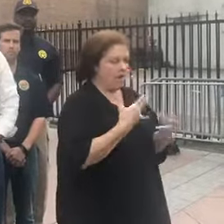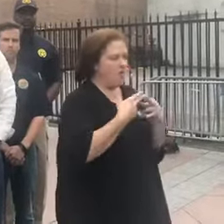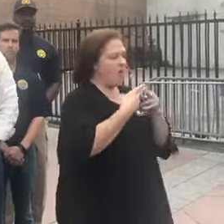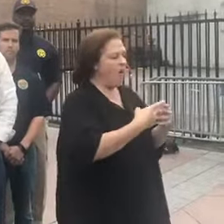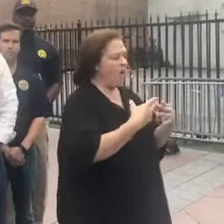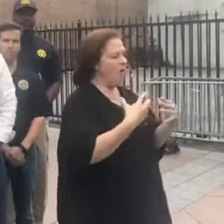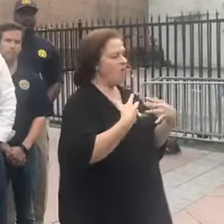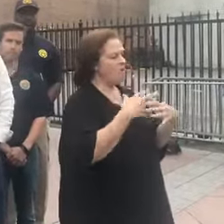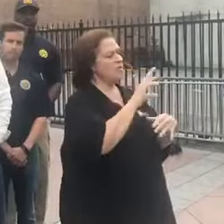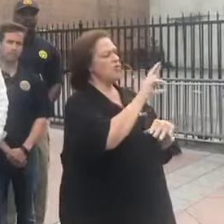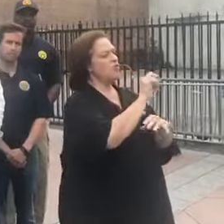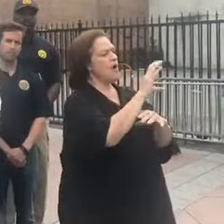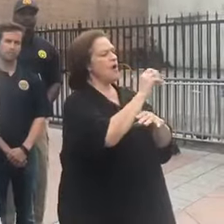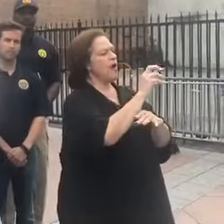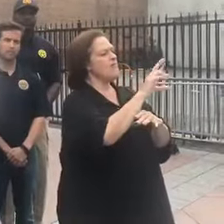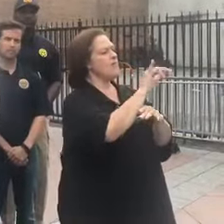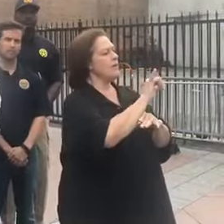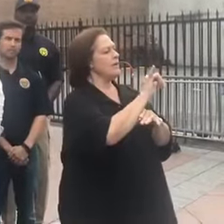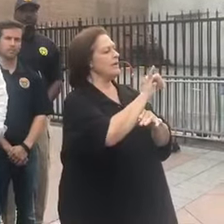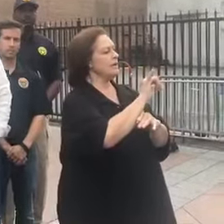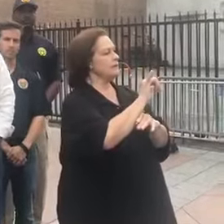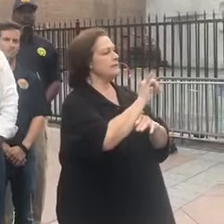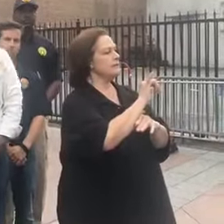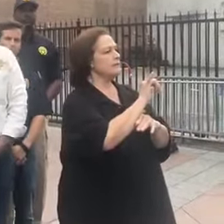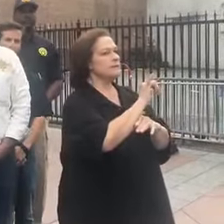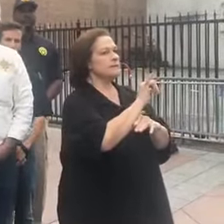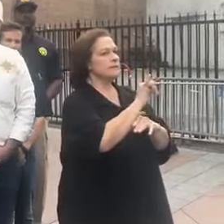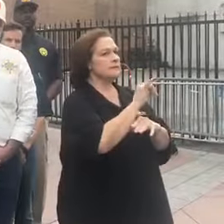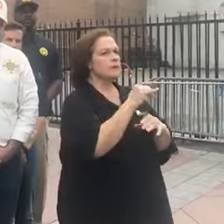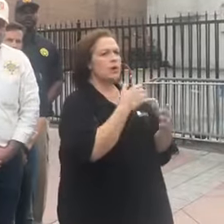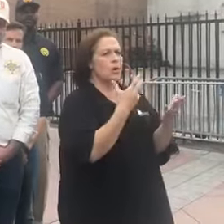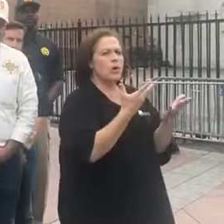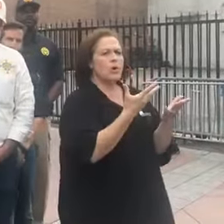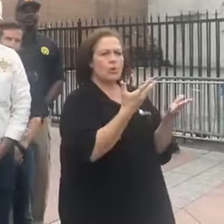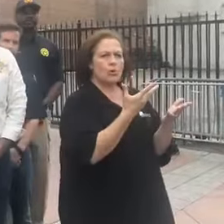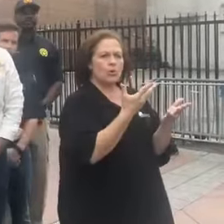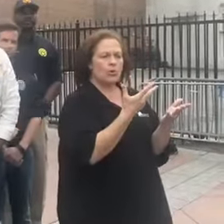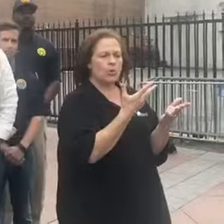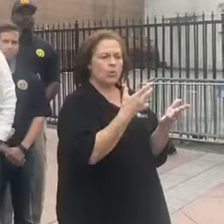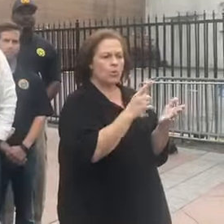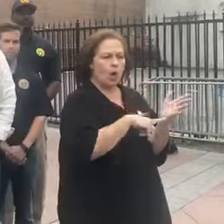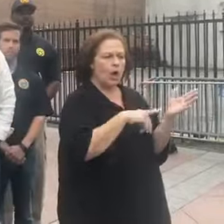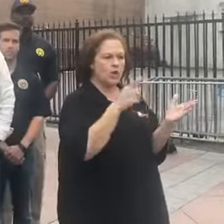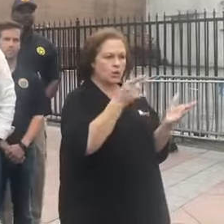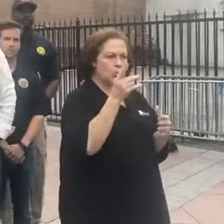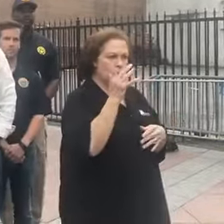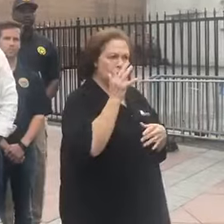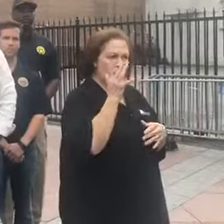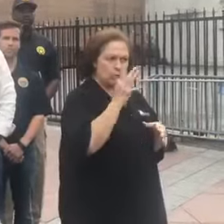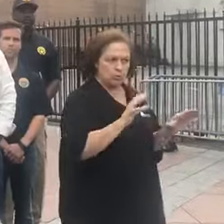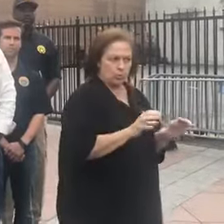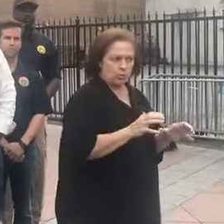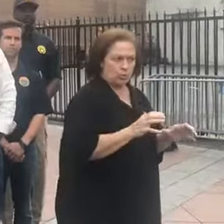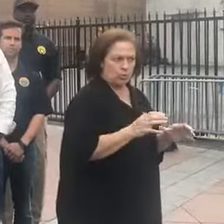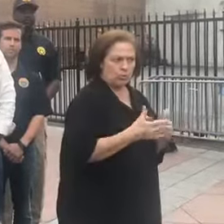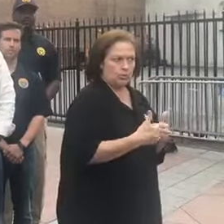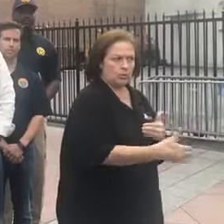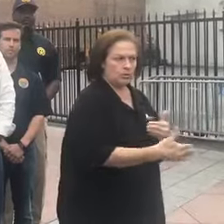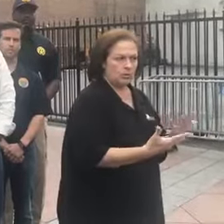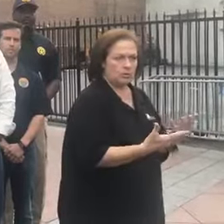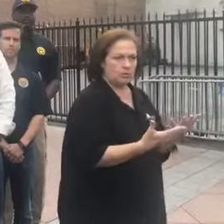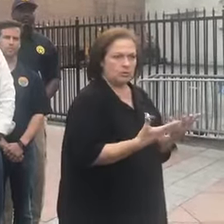mode, that changes search and rescue, which changes everything else. What are people going to start seeing now in the next few days in